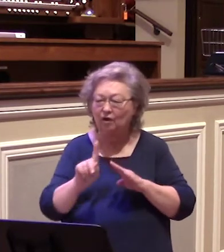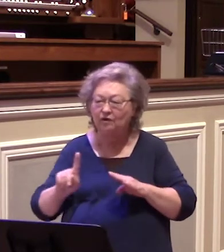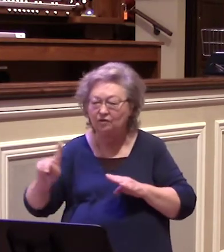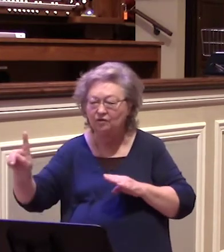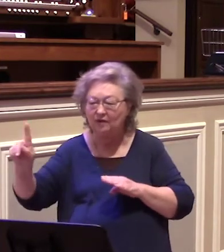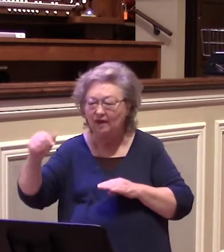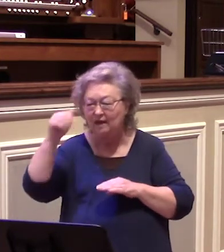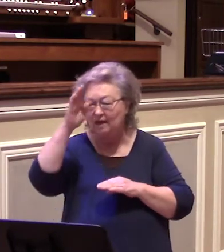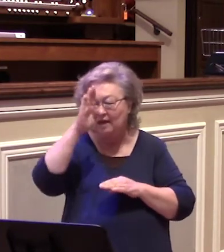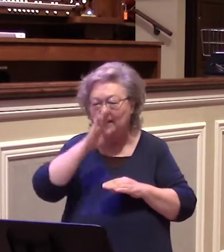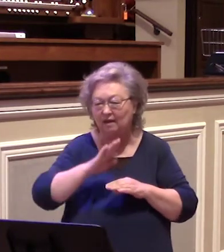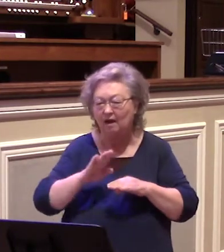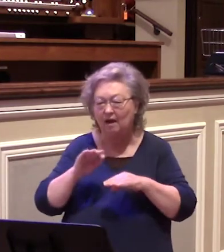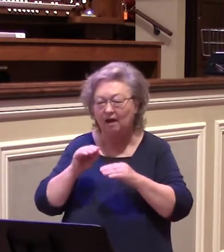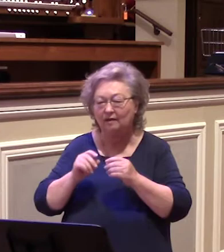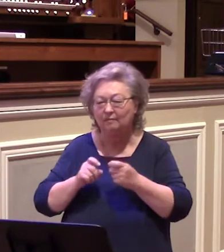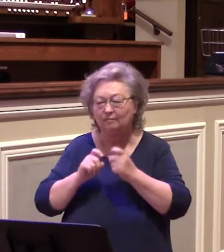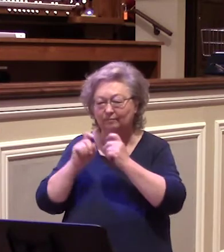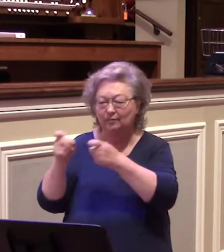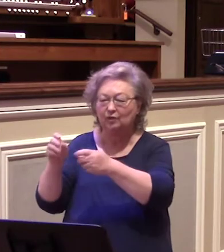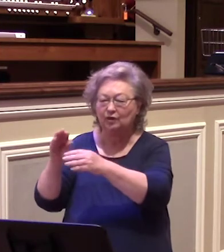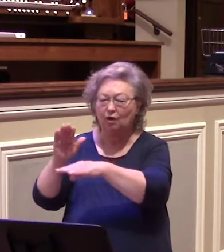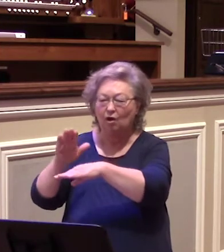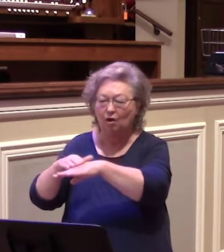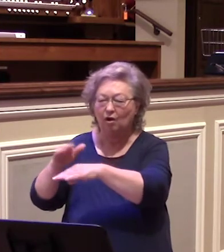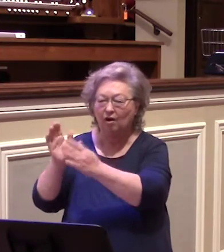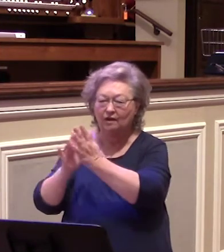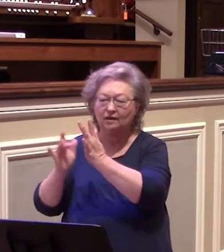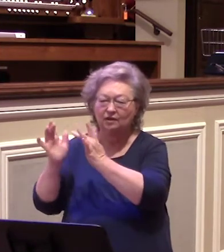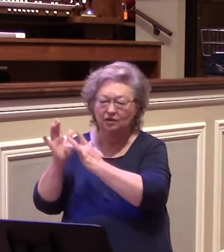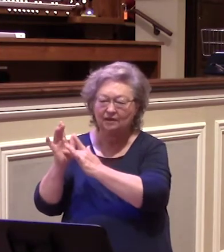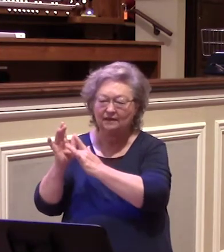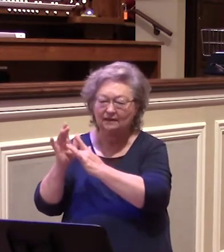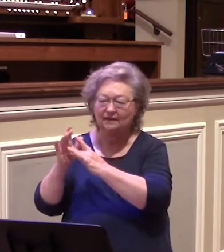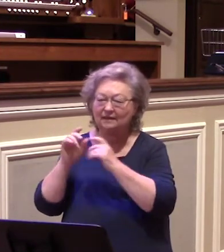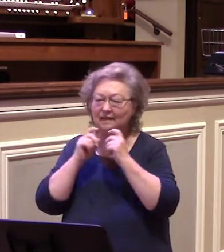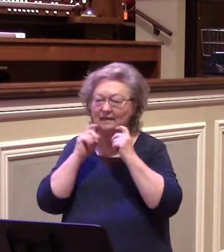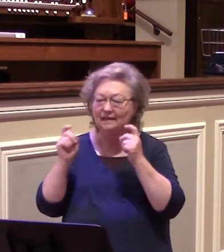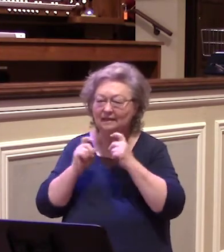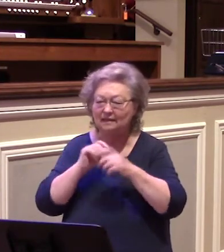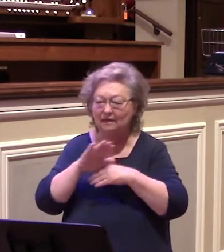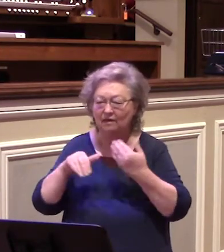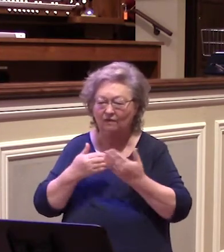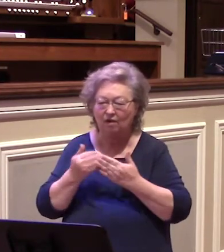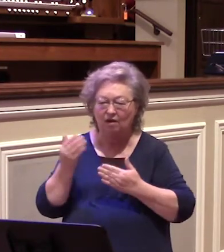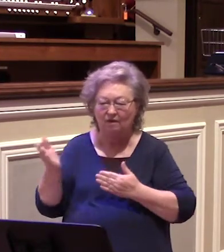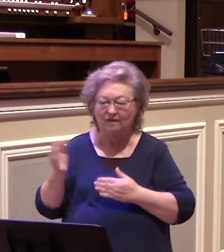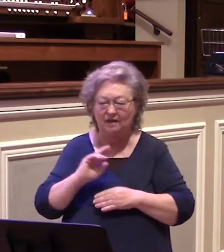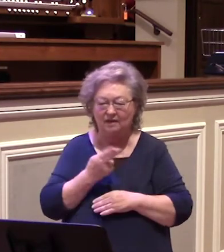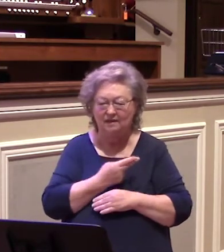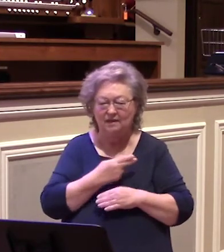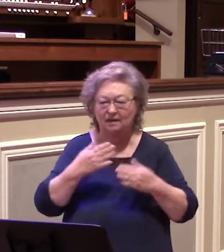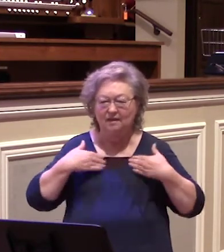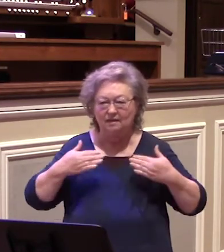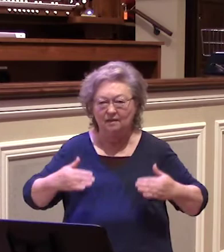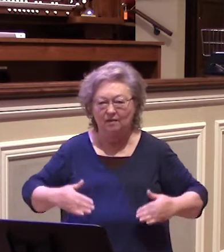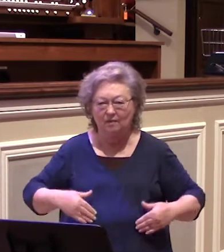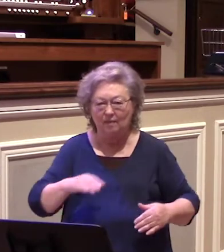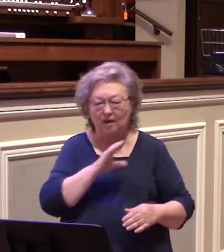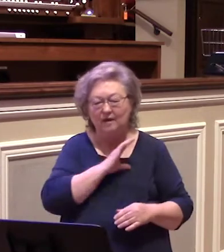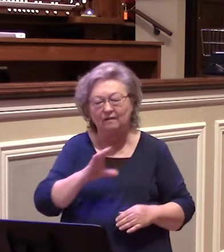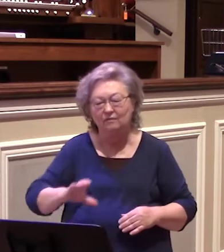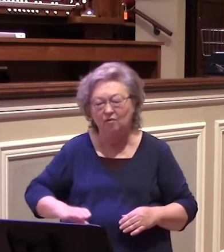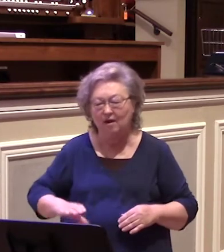iniquity of us all. Lord, help us to understand the body of Christ given for